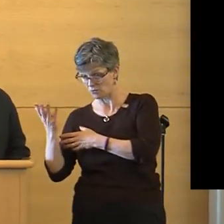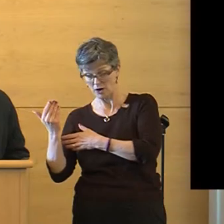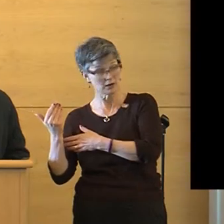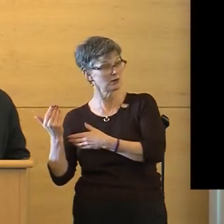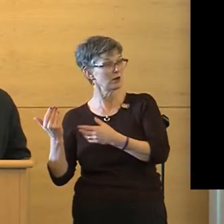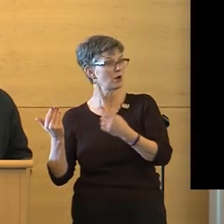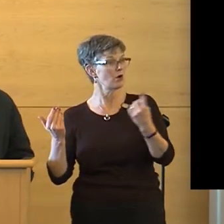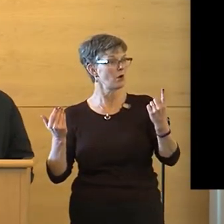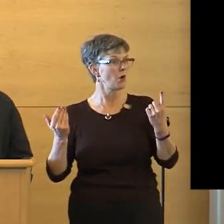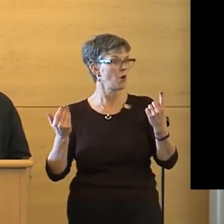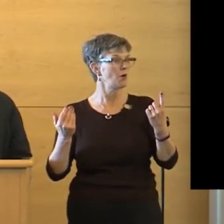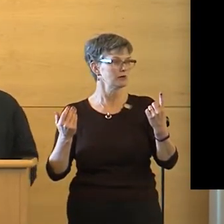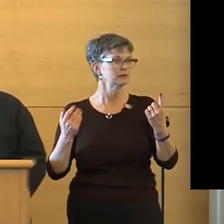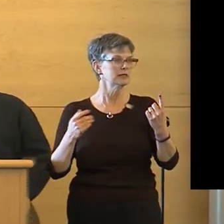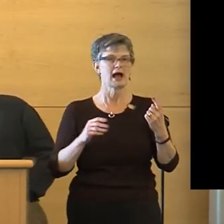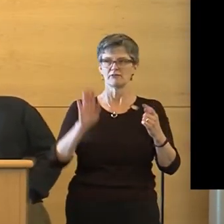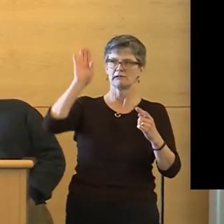forth.